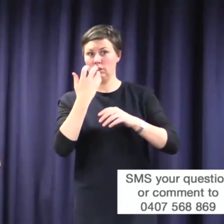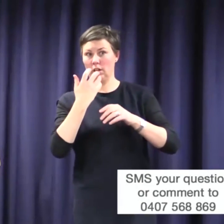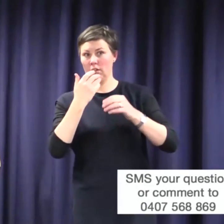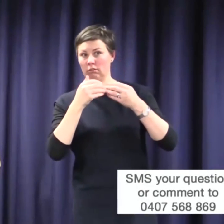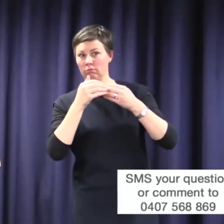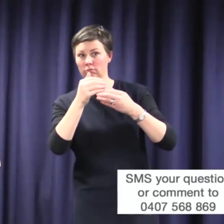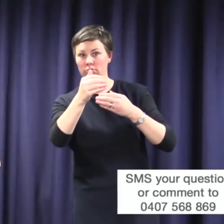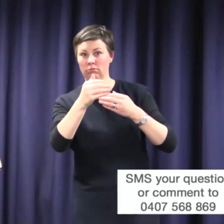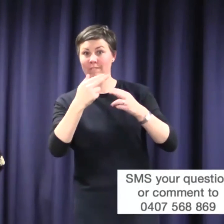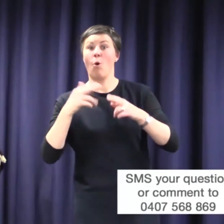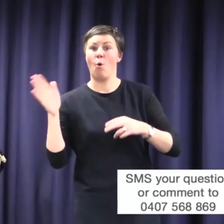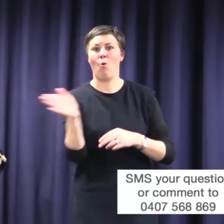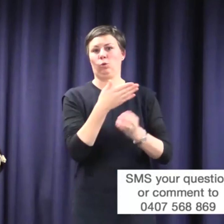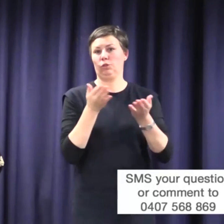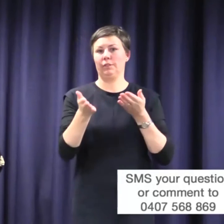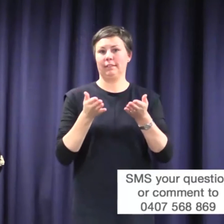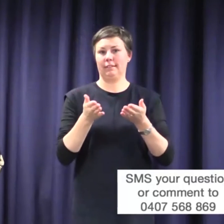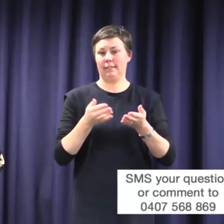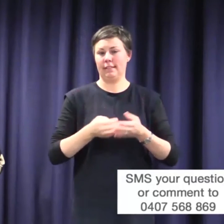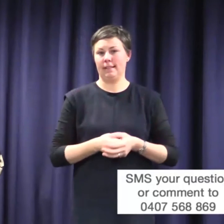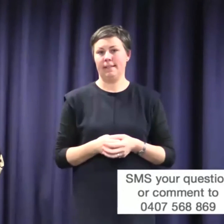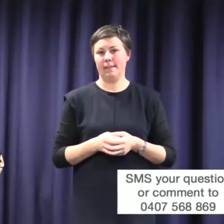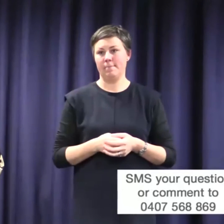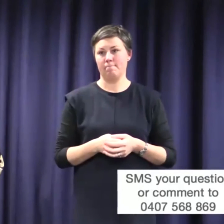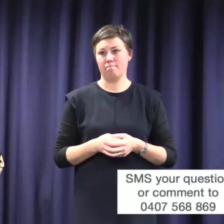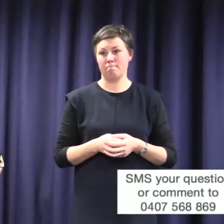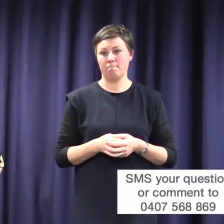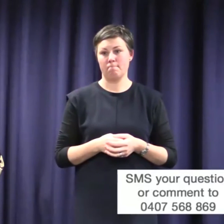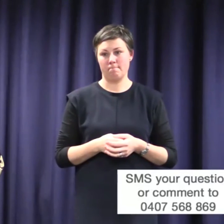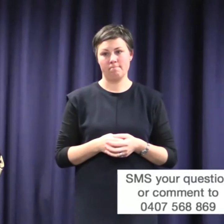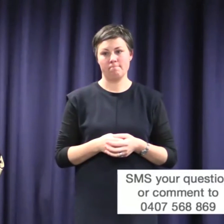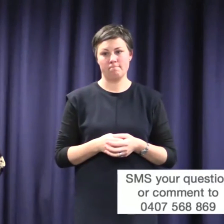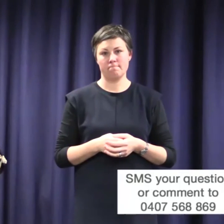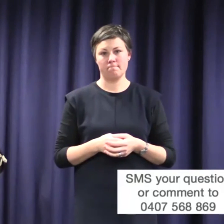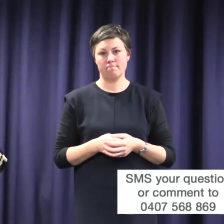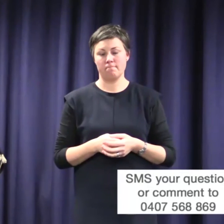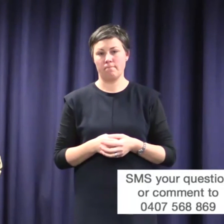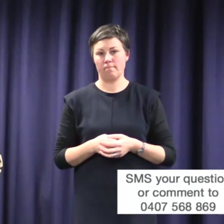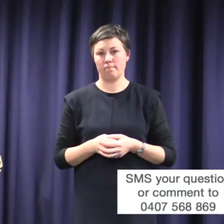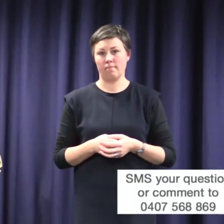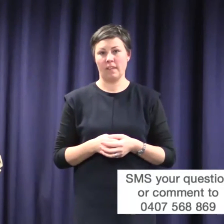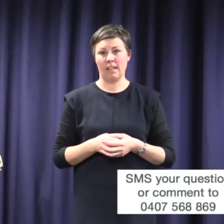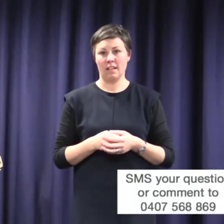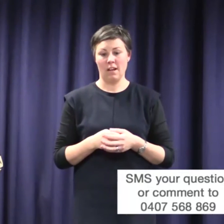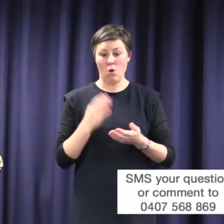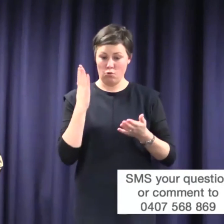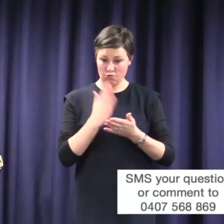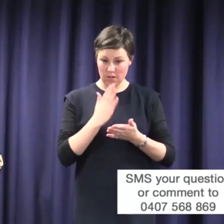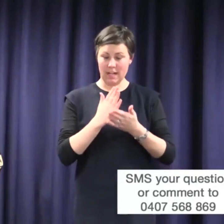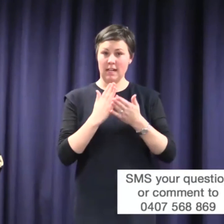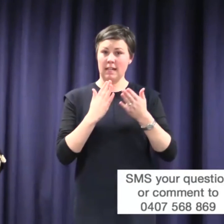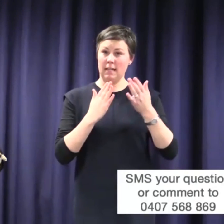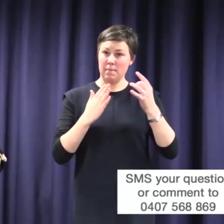for all services. And I guess the bottom line for us is trying to